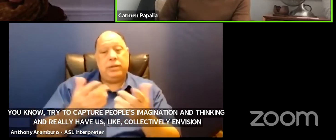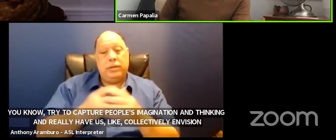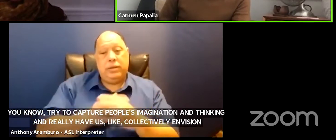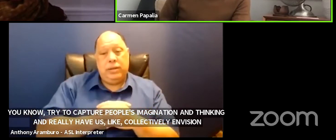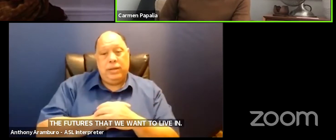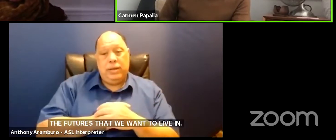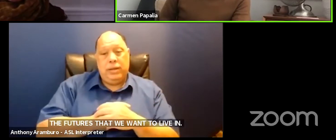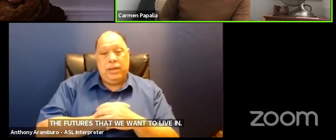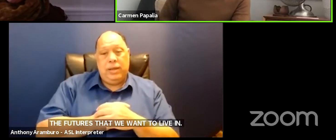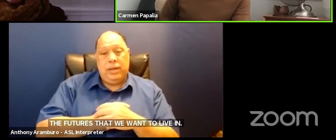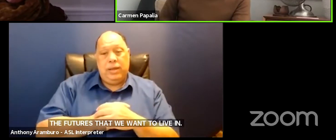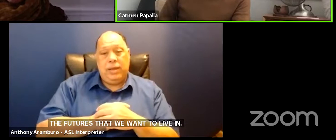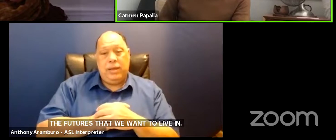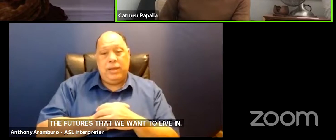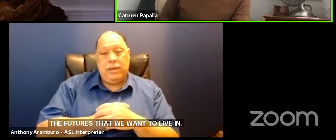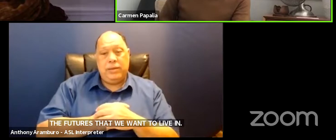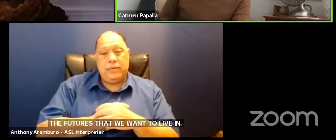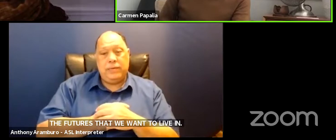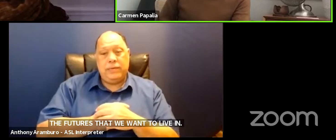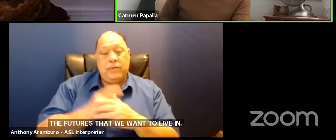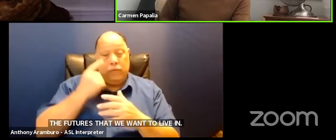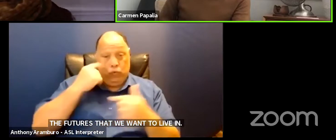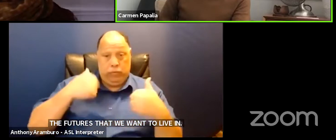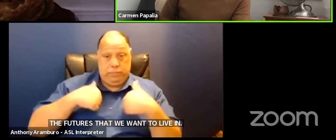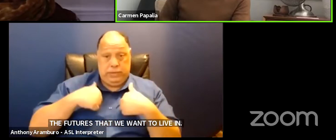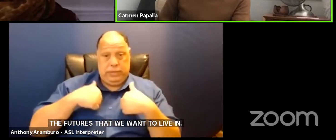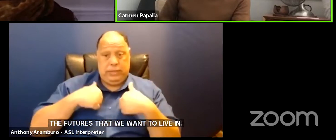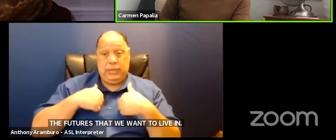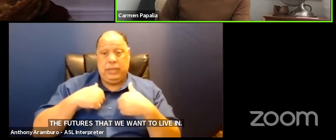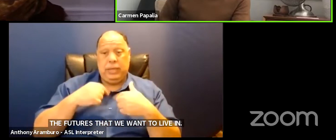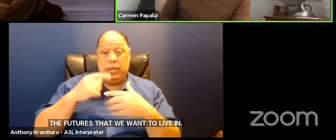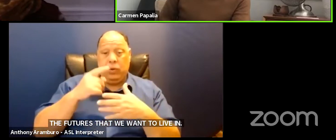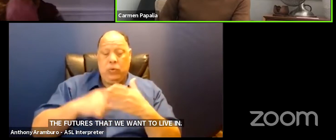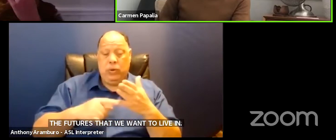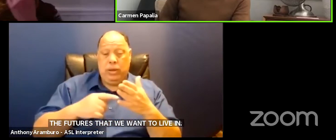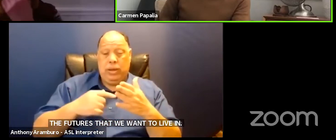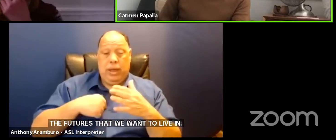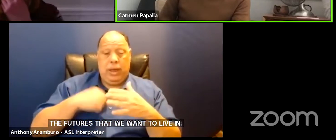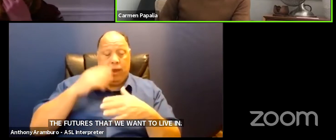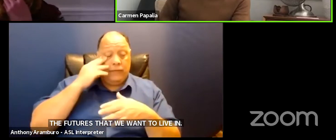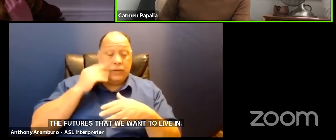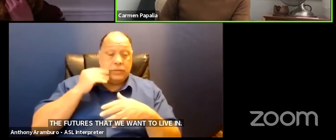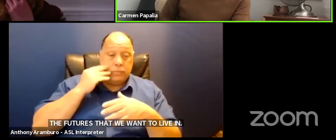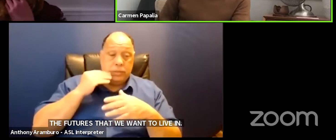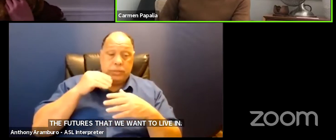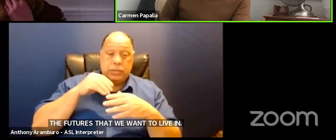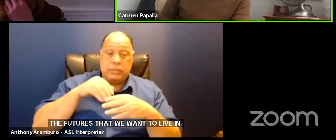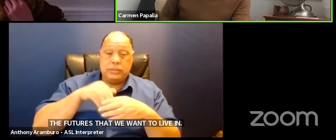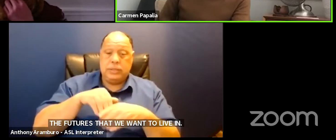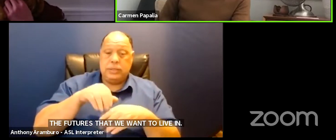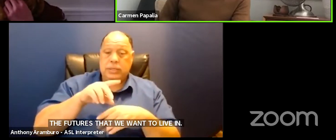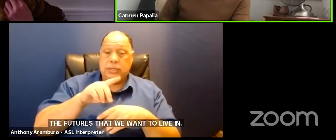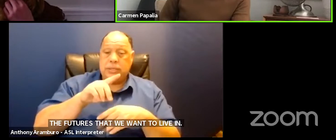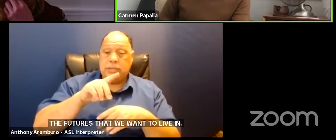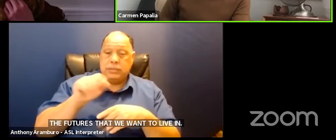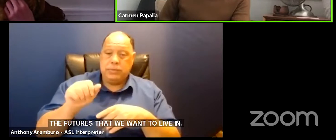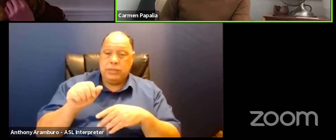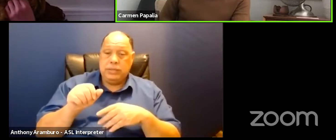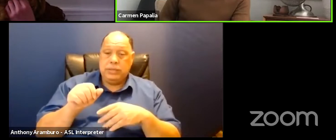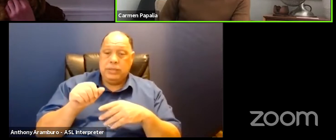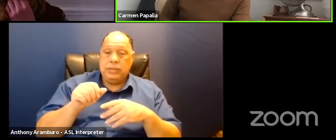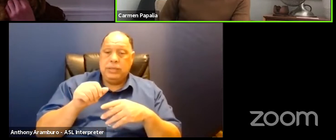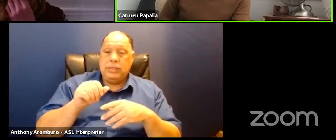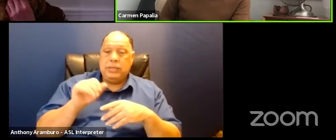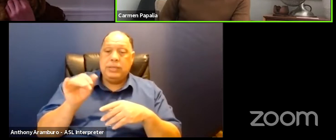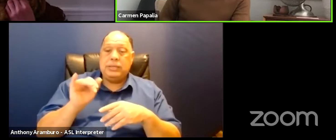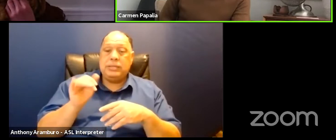And I think, you know, those, like for me, like what I experience in disability led spaces is like kind